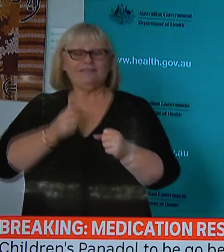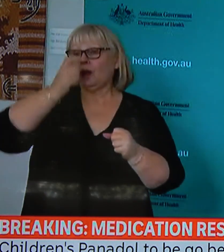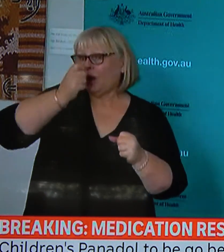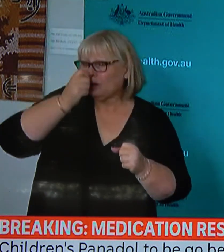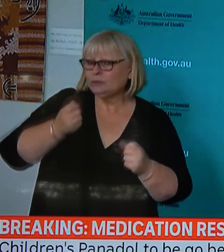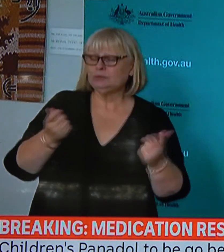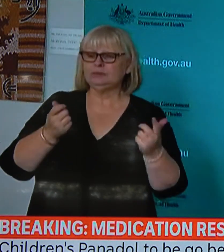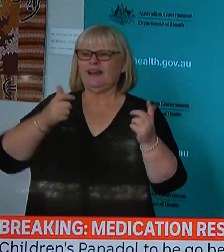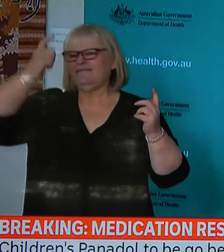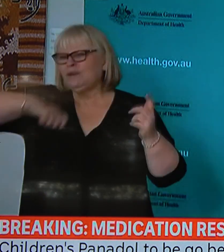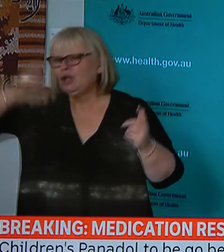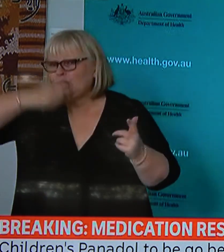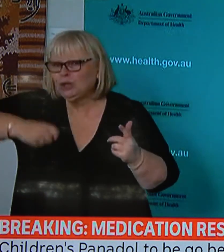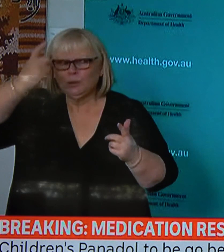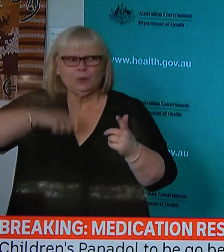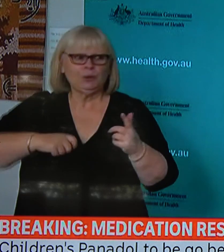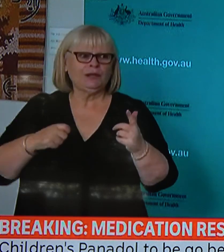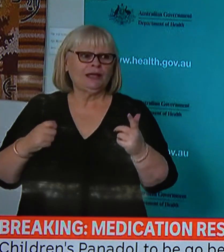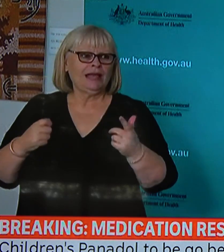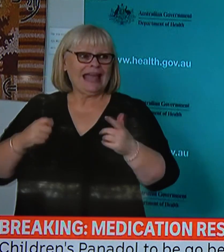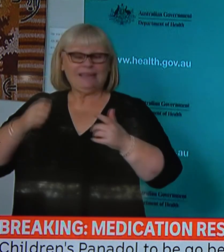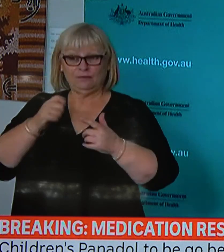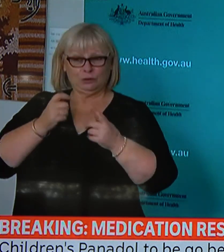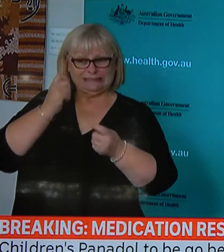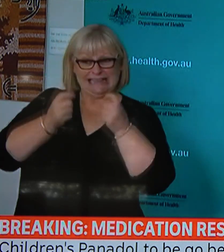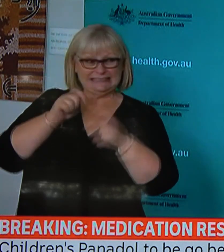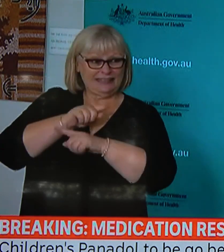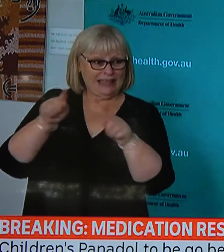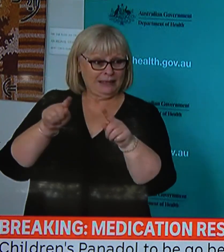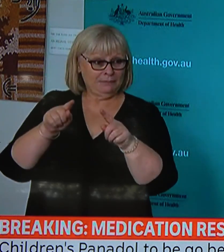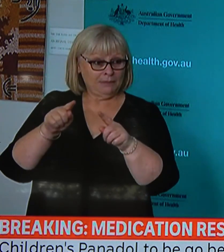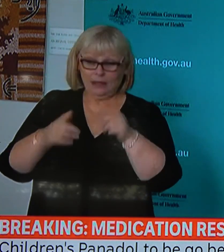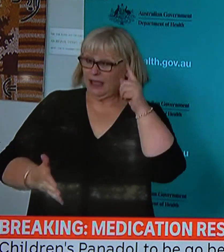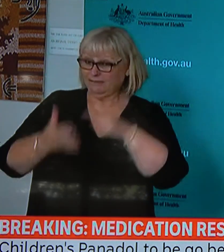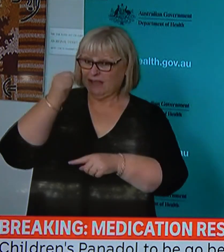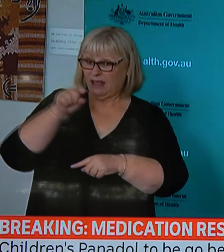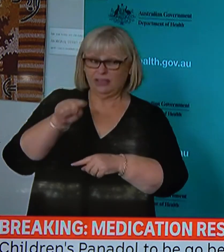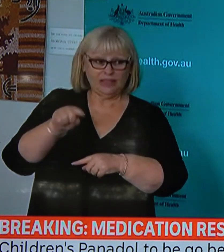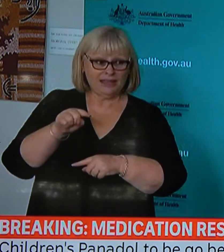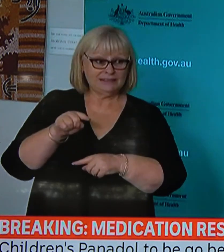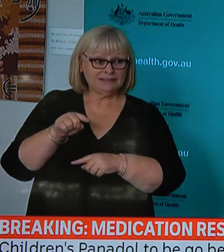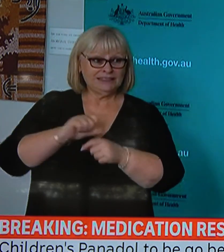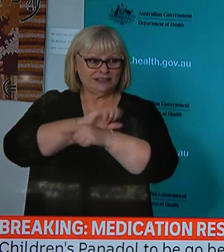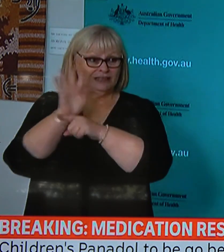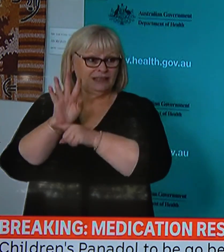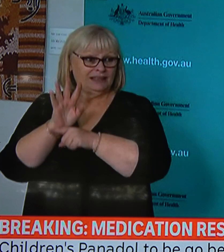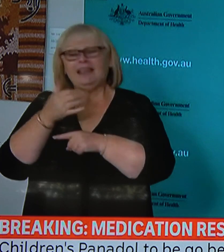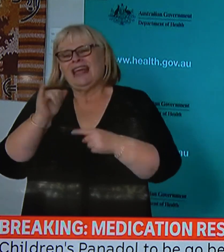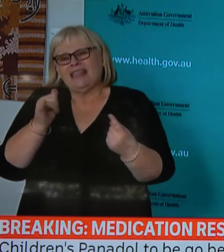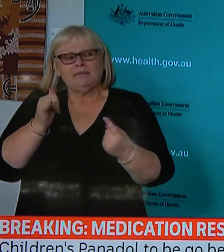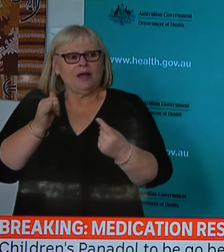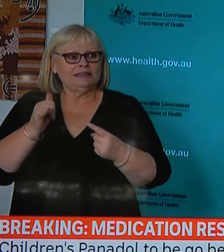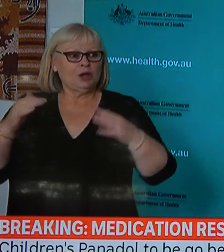colds and flus in the normal course of events. If you tested those people and they were discovered to have had COVID-19, it's fair to say they